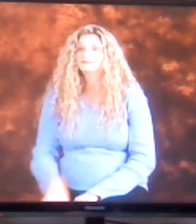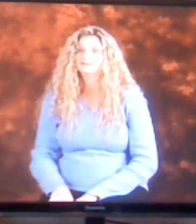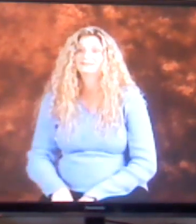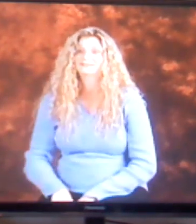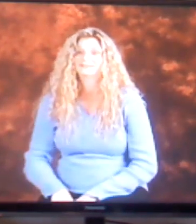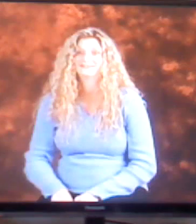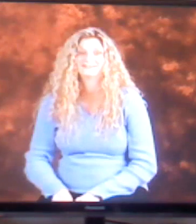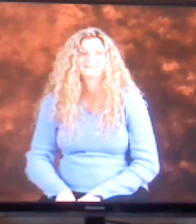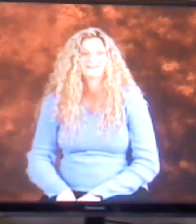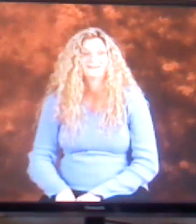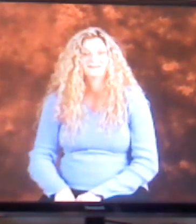Anyone have any questions?